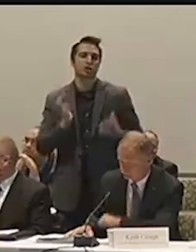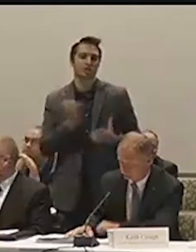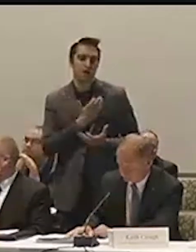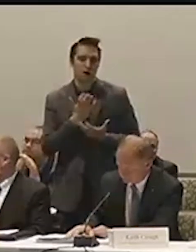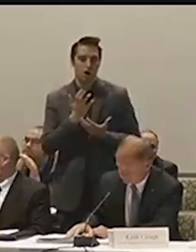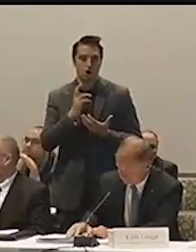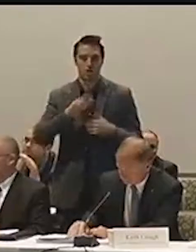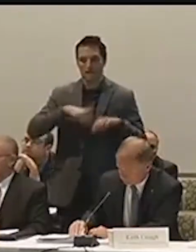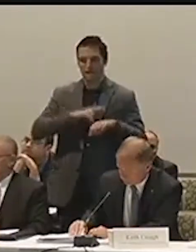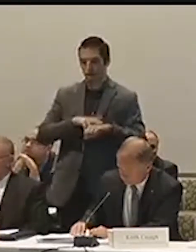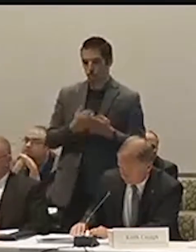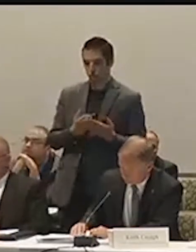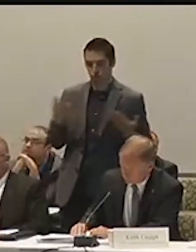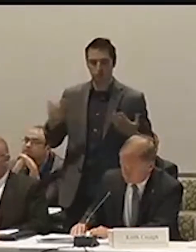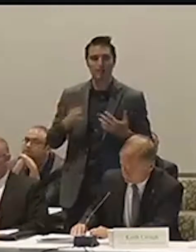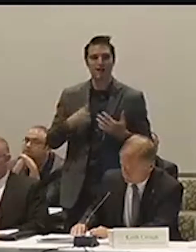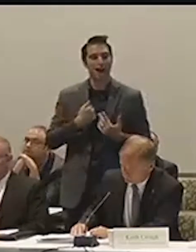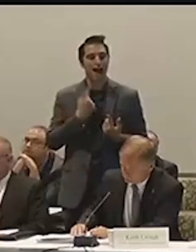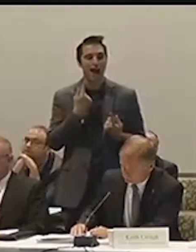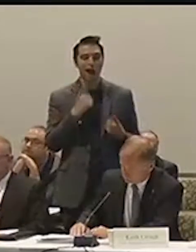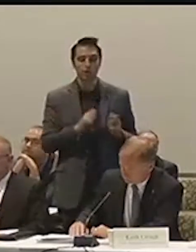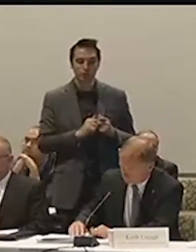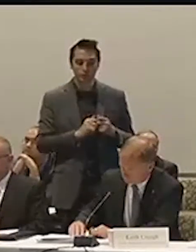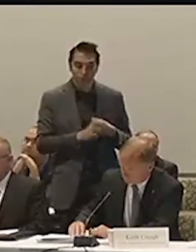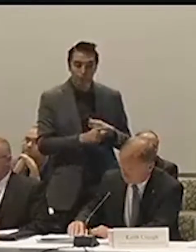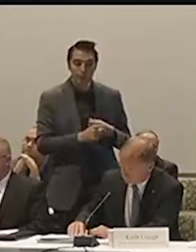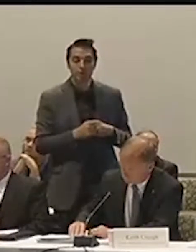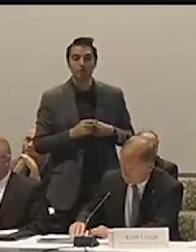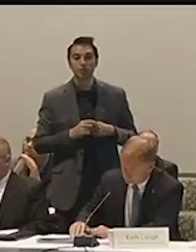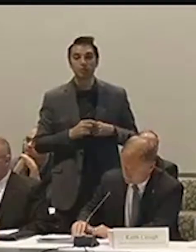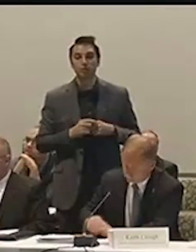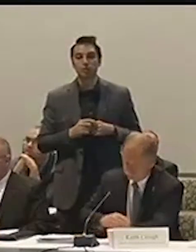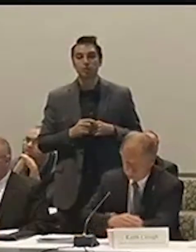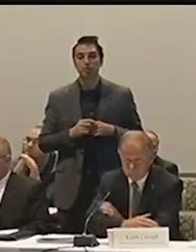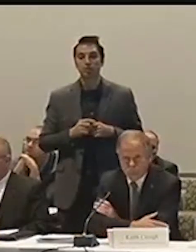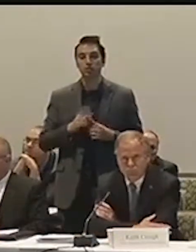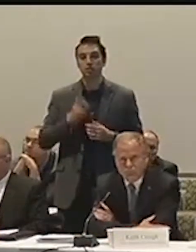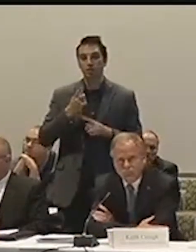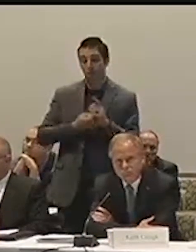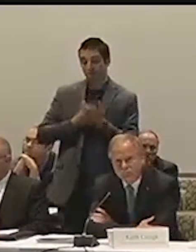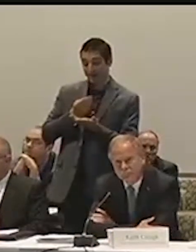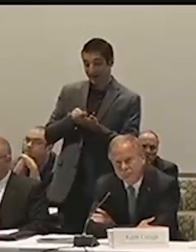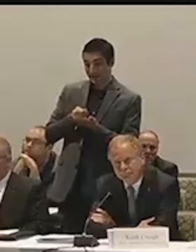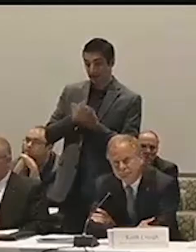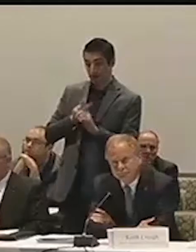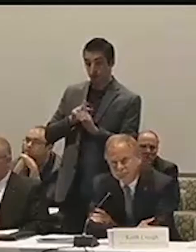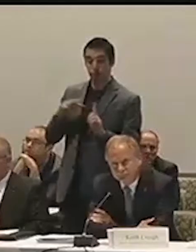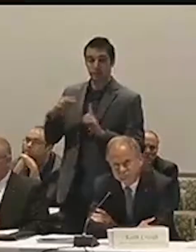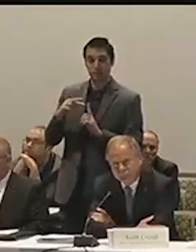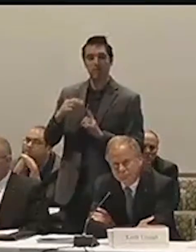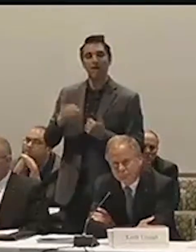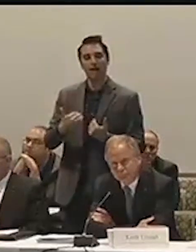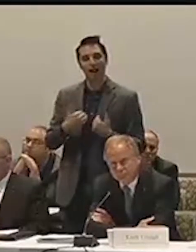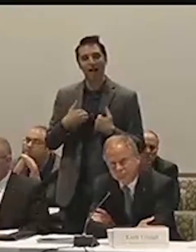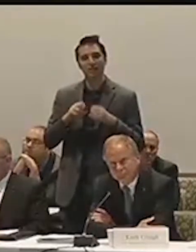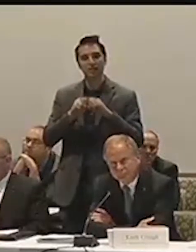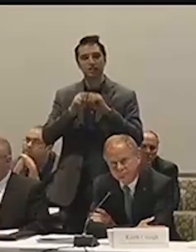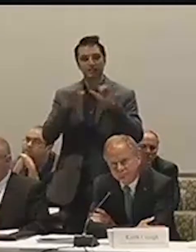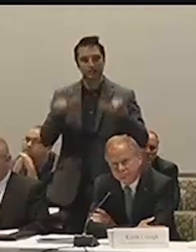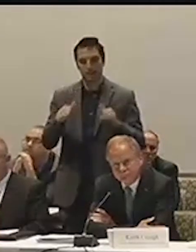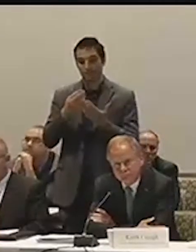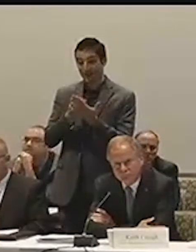do. But I tend to agree with you. And from an economic perspective, having the system